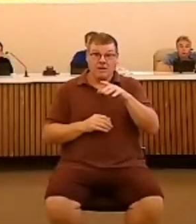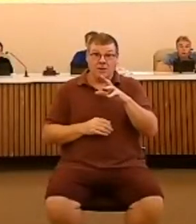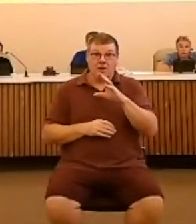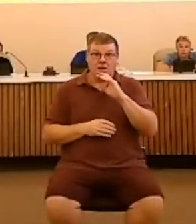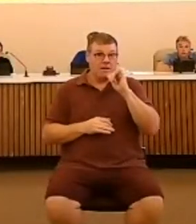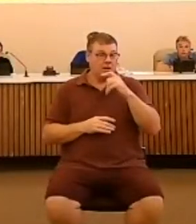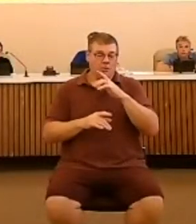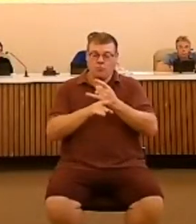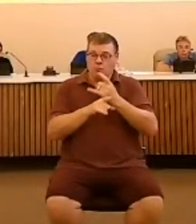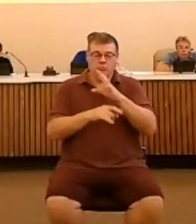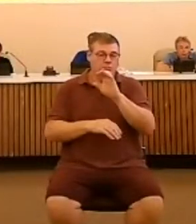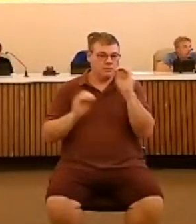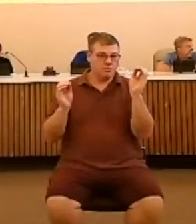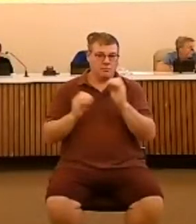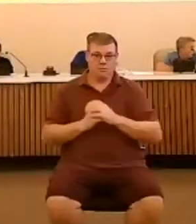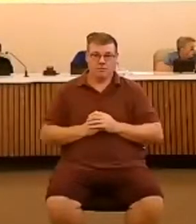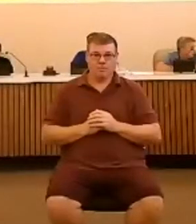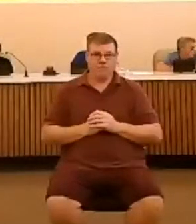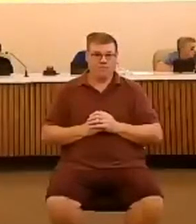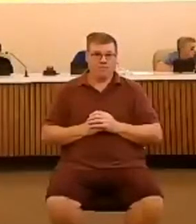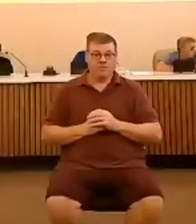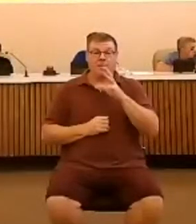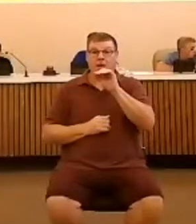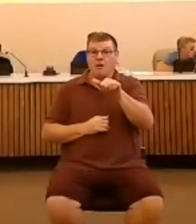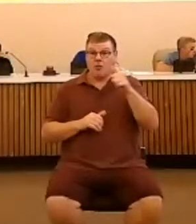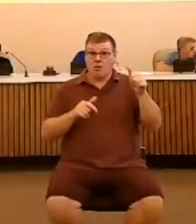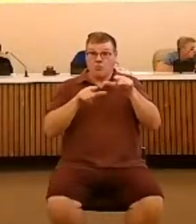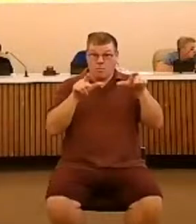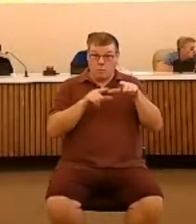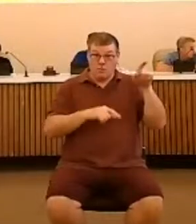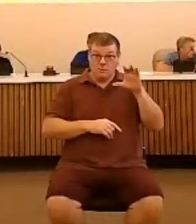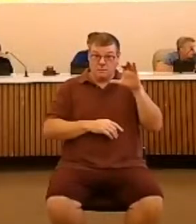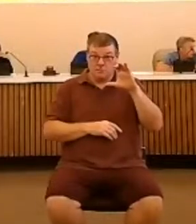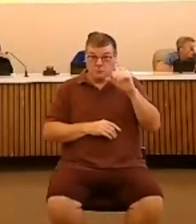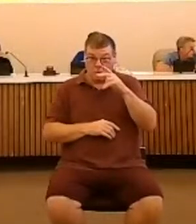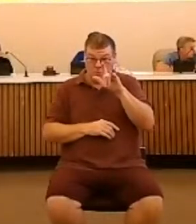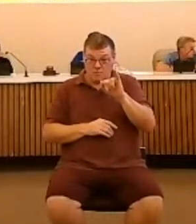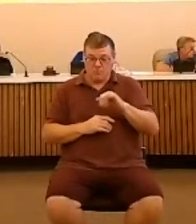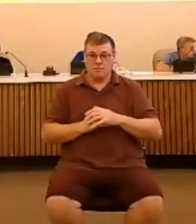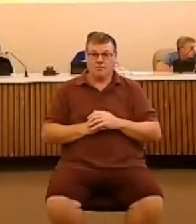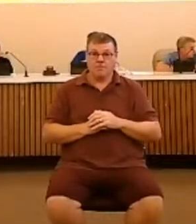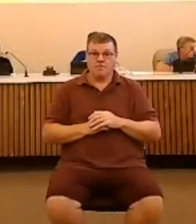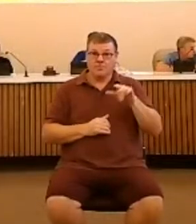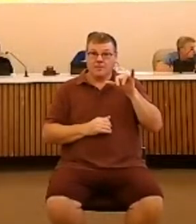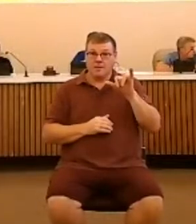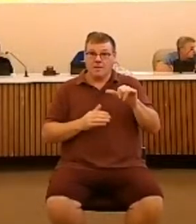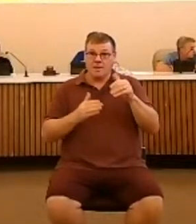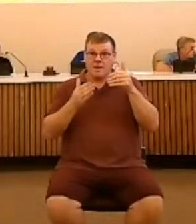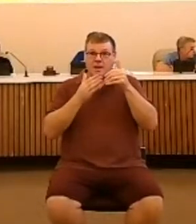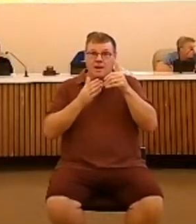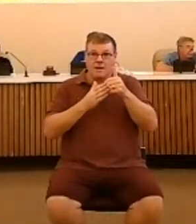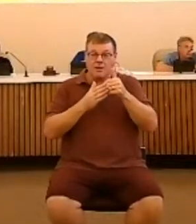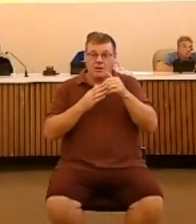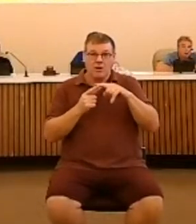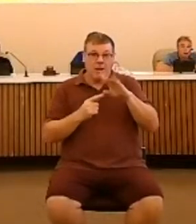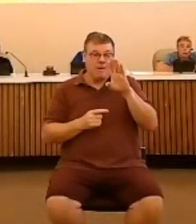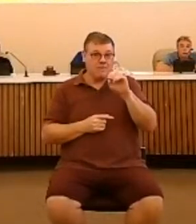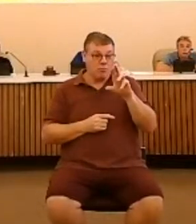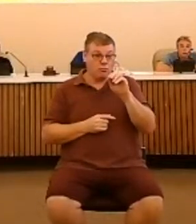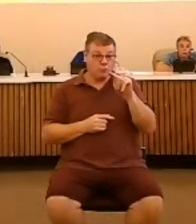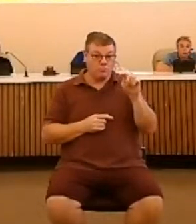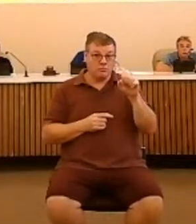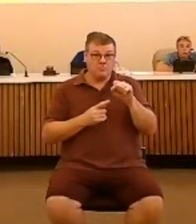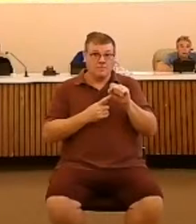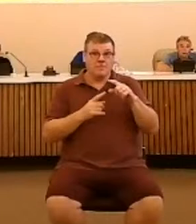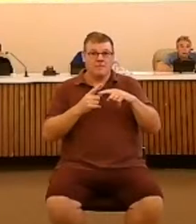No, not at this time, no. And the other location you mentioned was in Charli? Yes. Is it near Roberts? It's